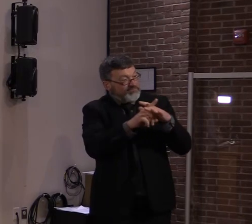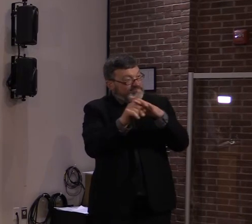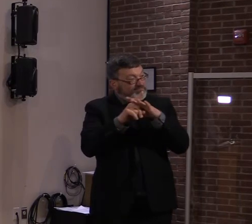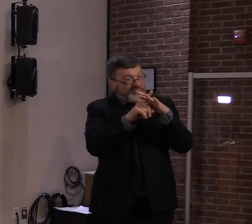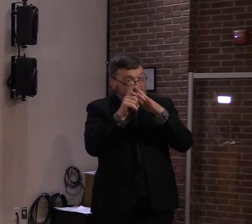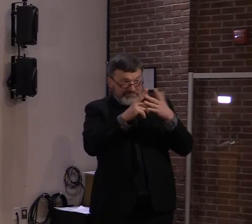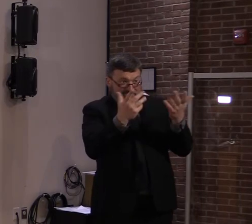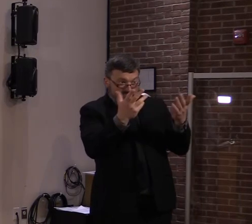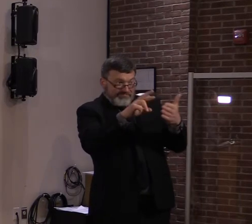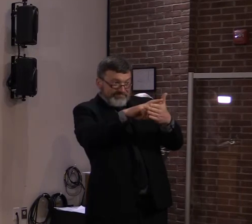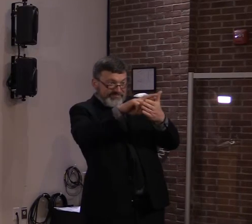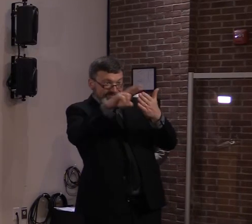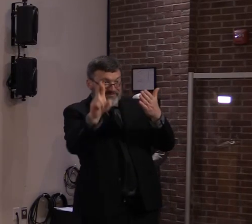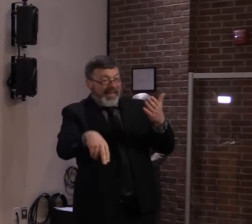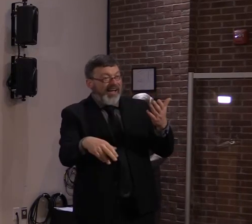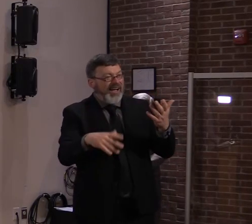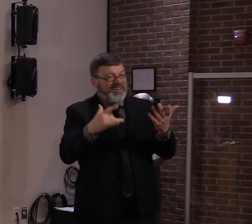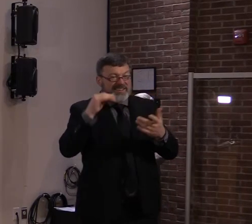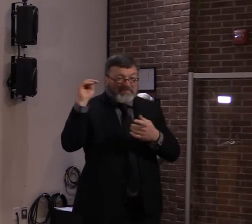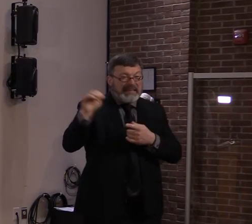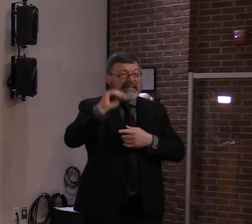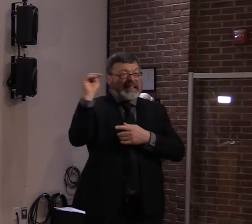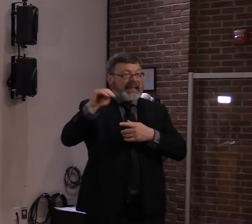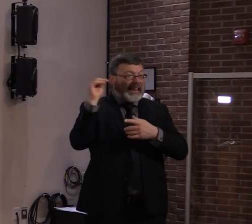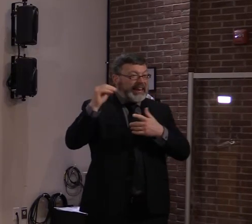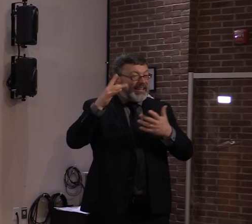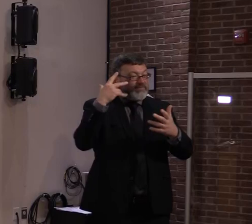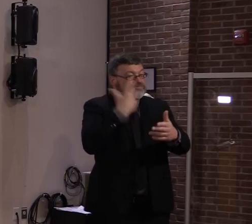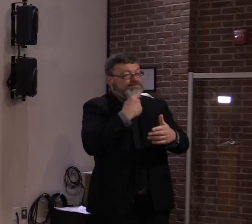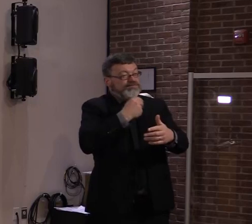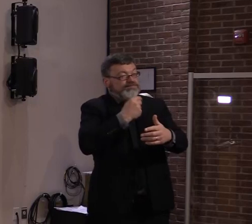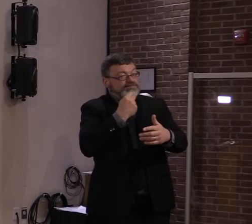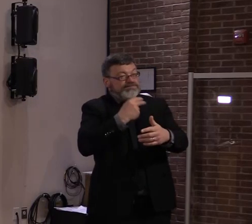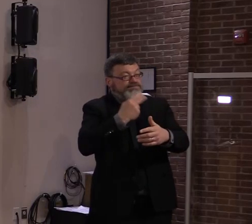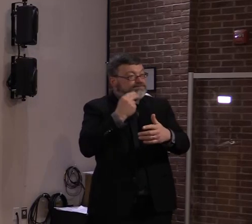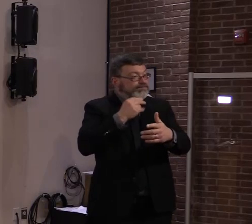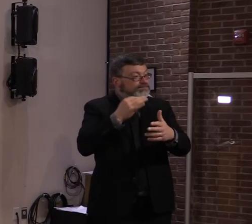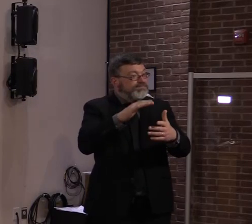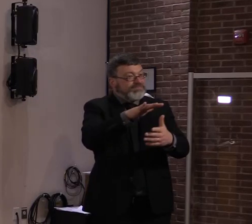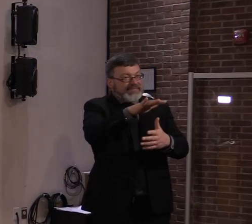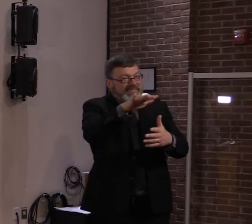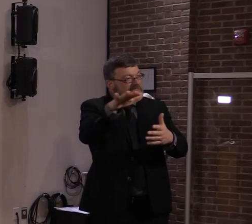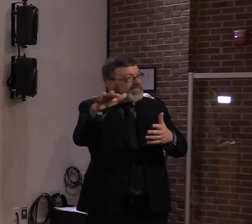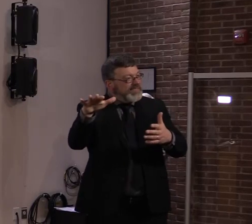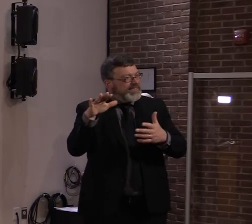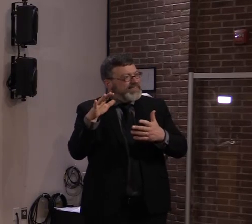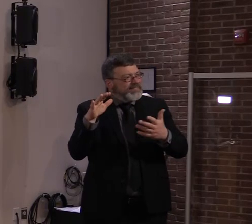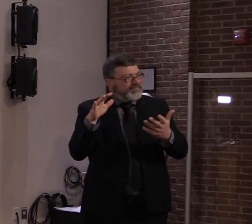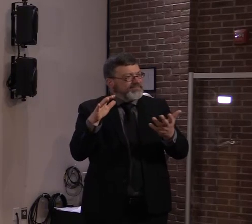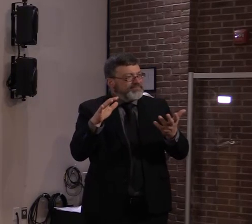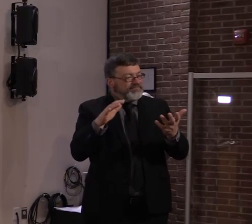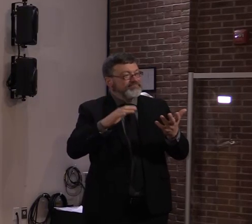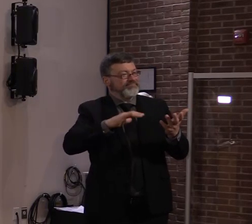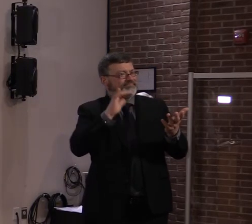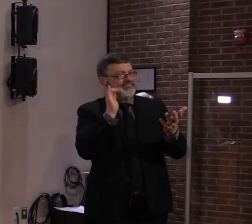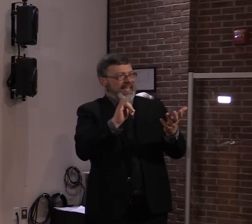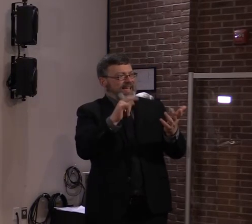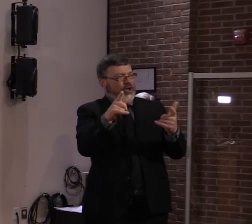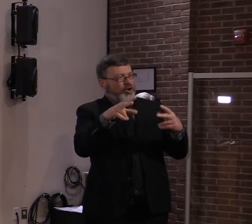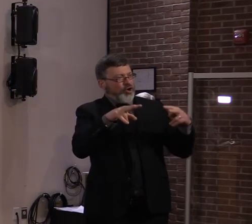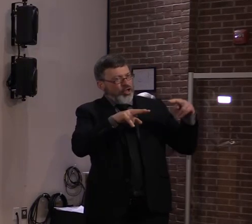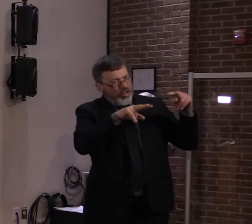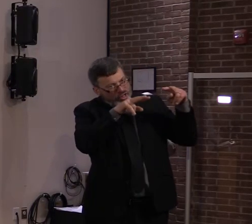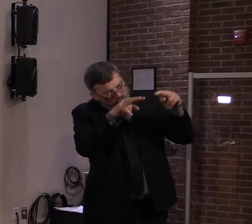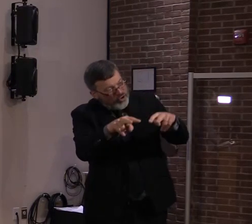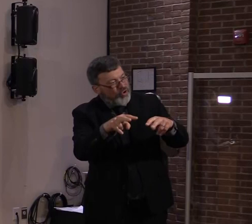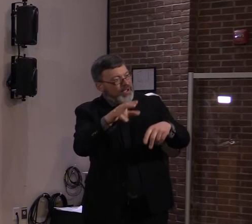you don't just need to be involved in a clinical trial to show that vaccine works and is safe. We're now seeing it real time in